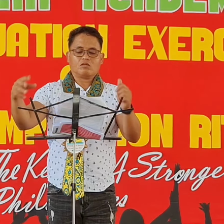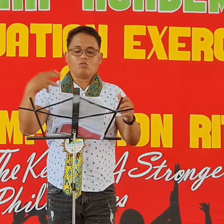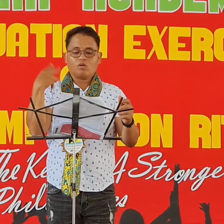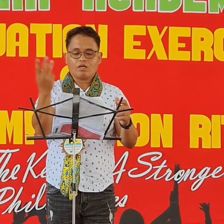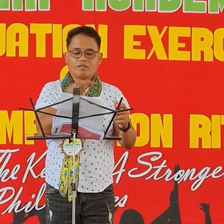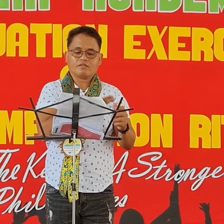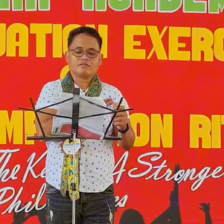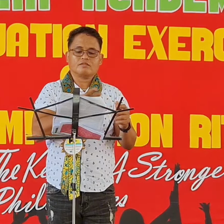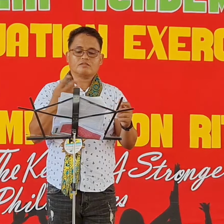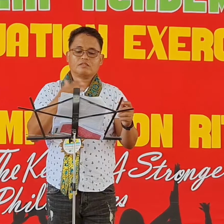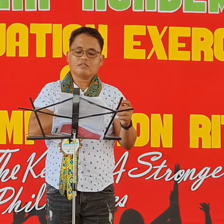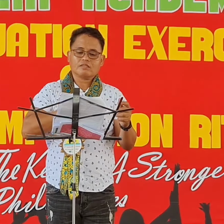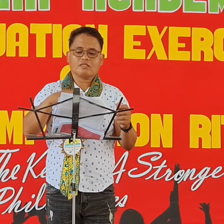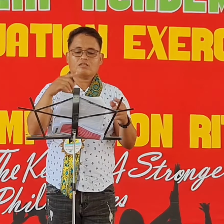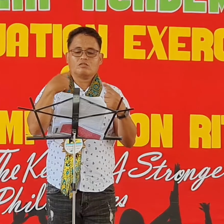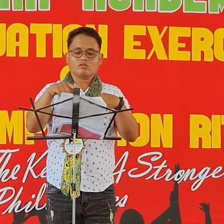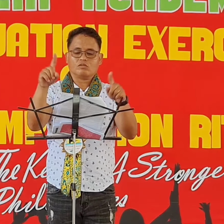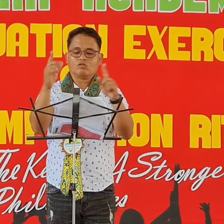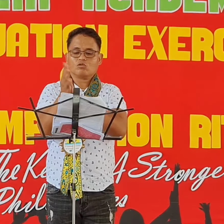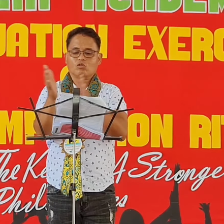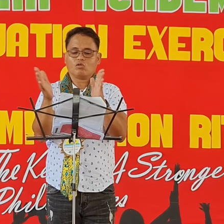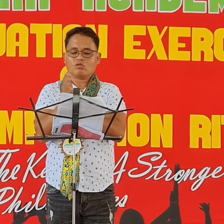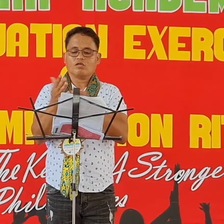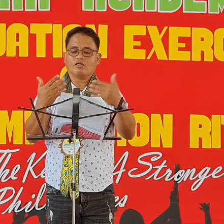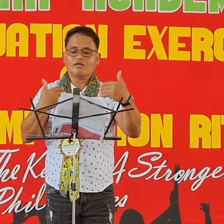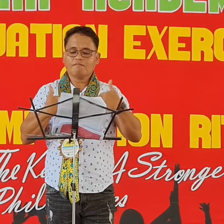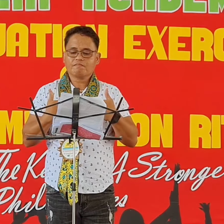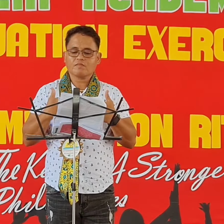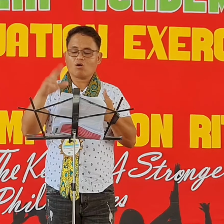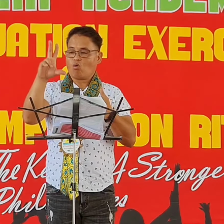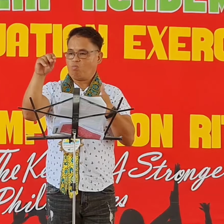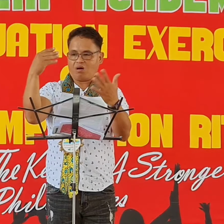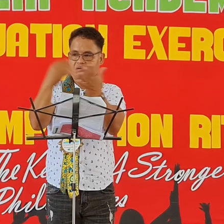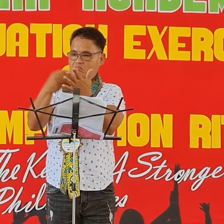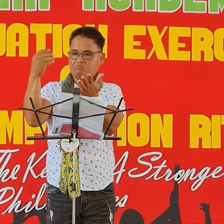But even if we would like to go to school. We had no money.